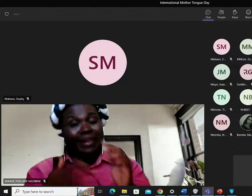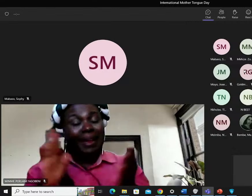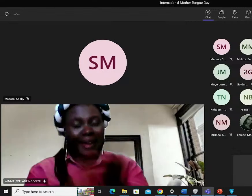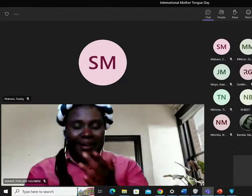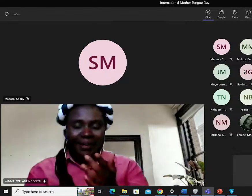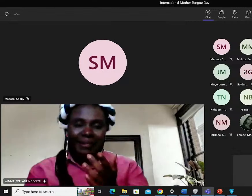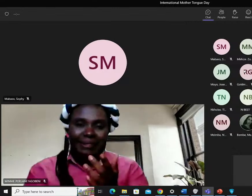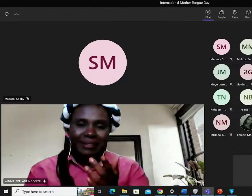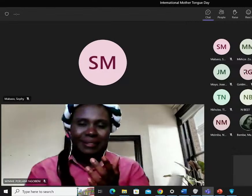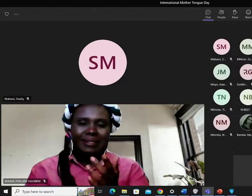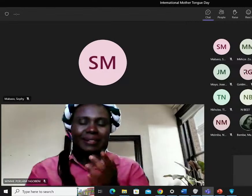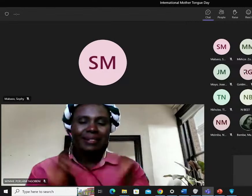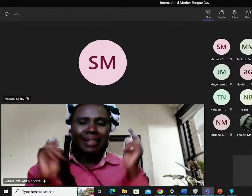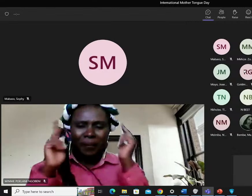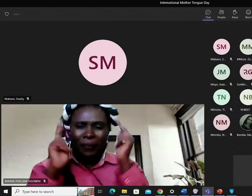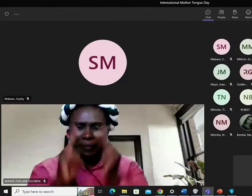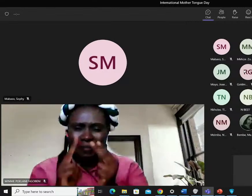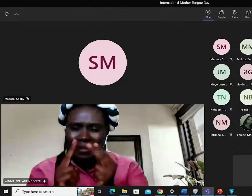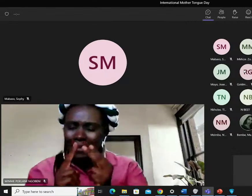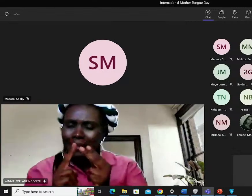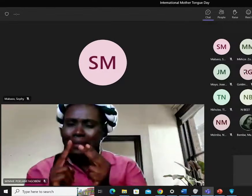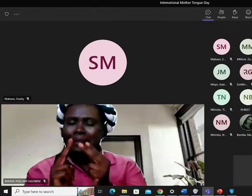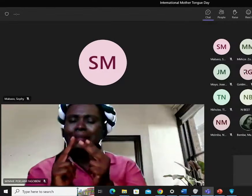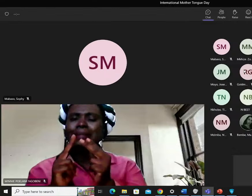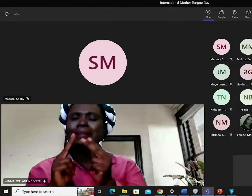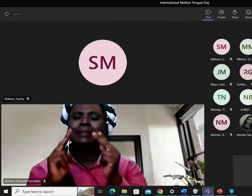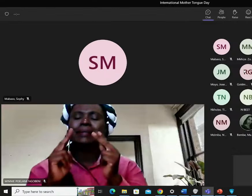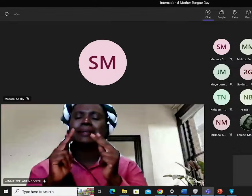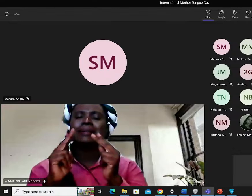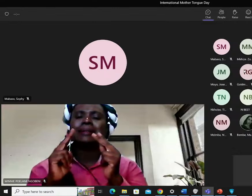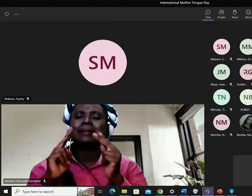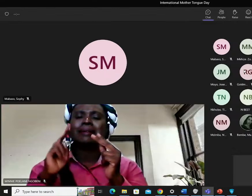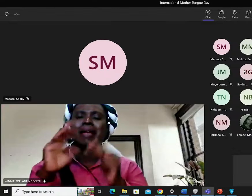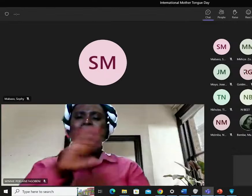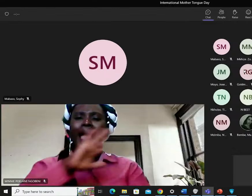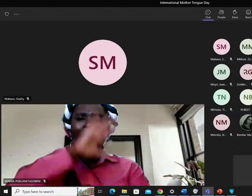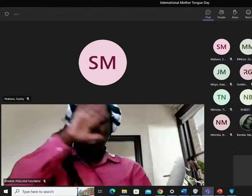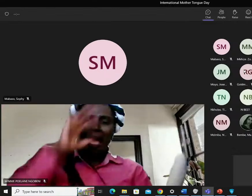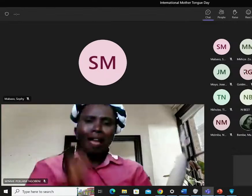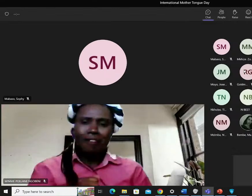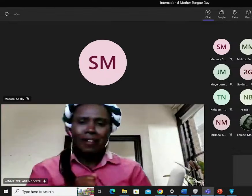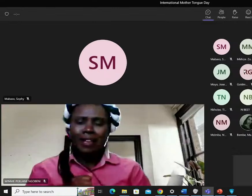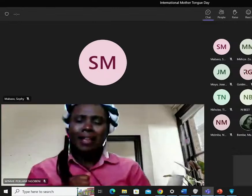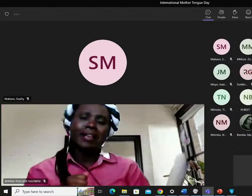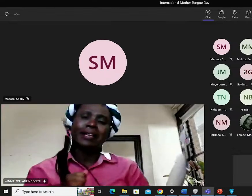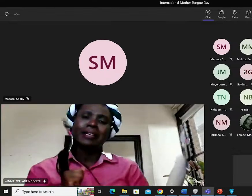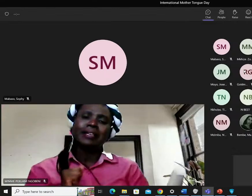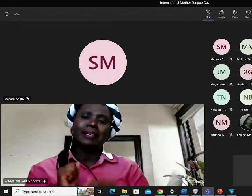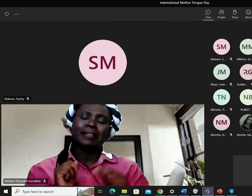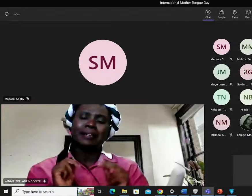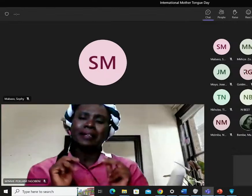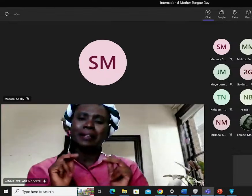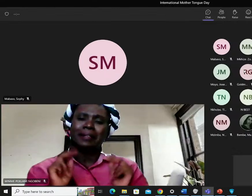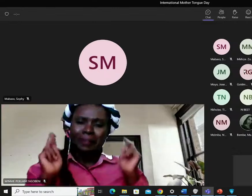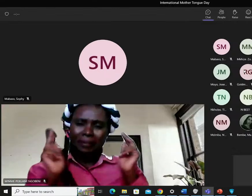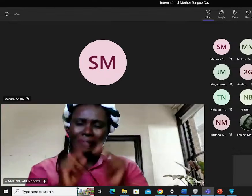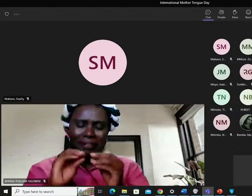the university, as the African university, shaping